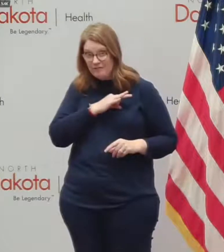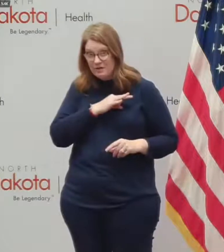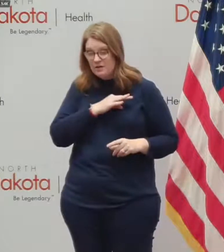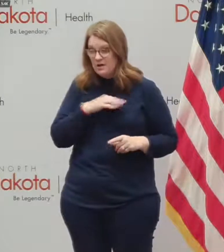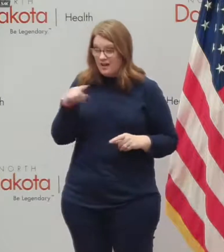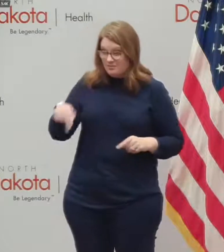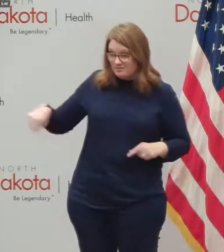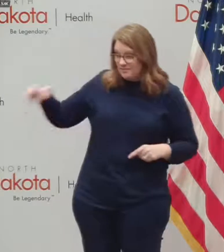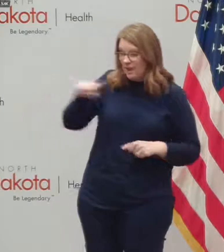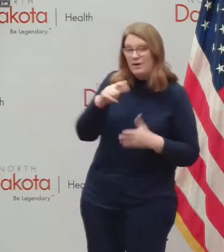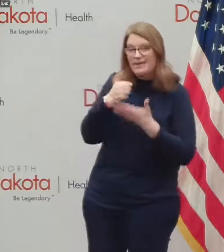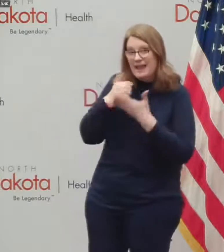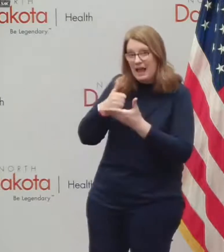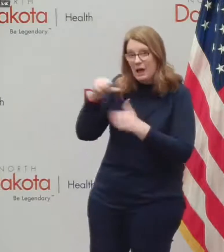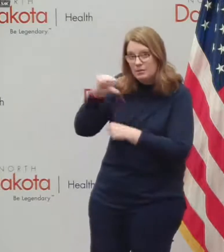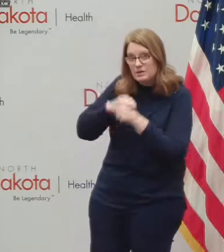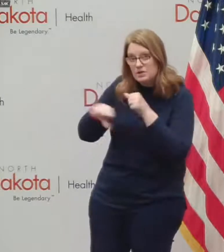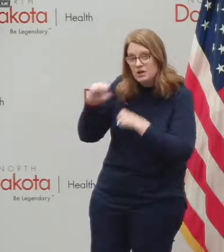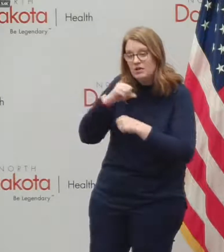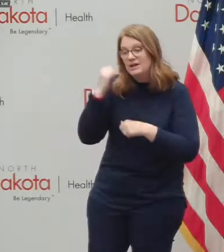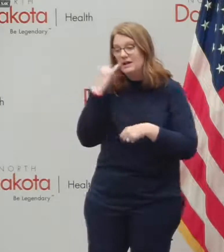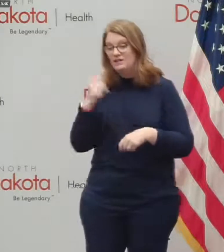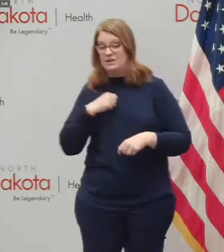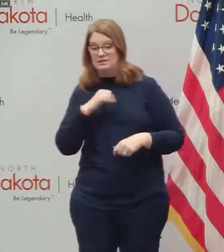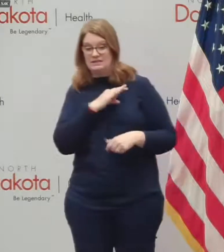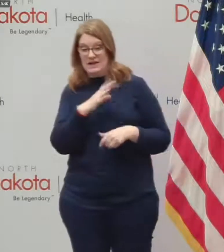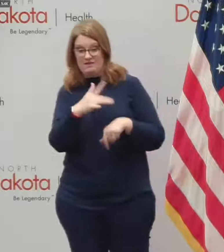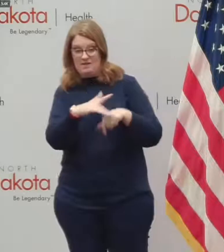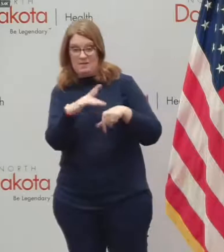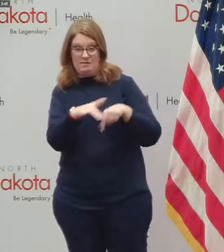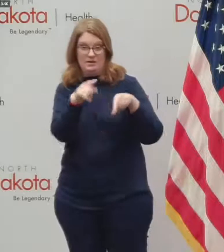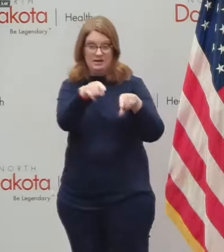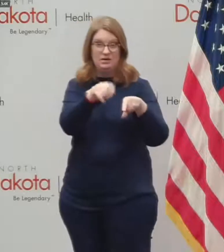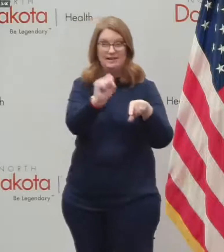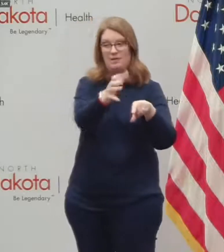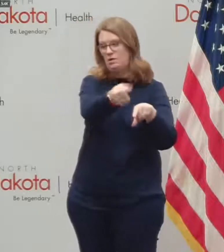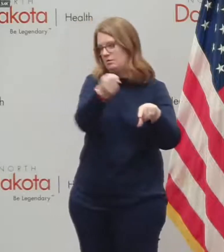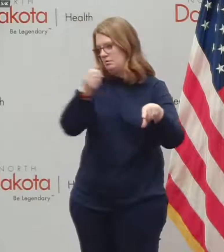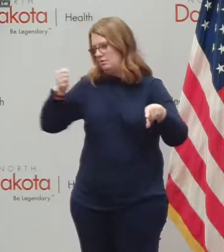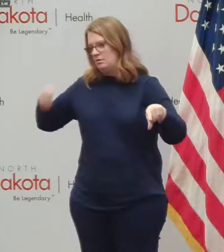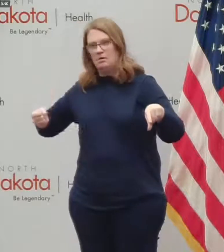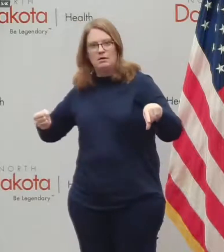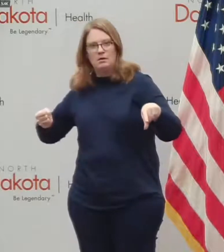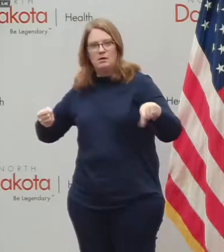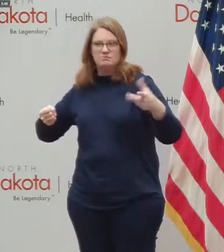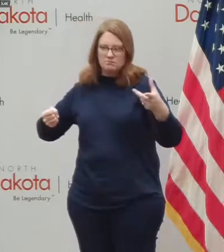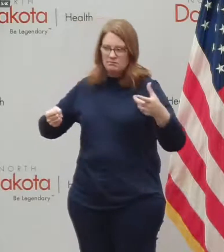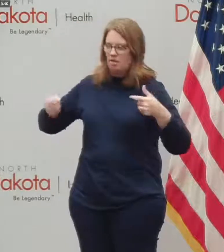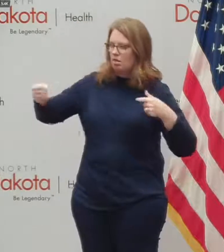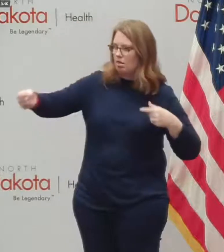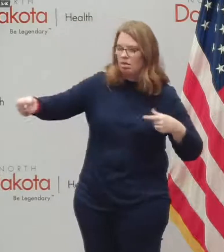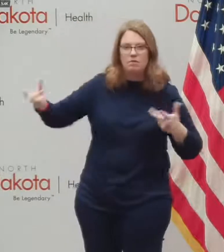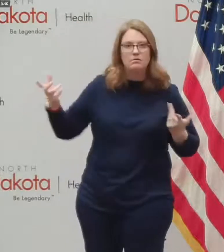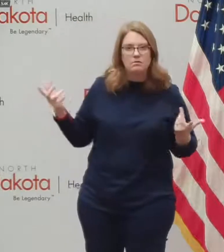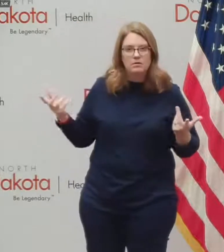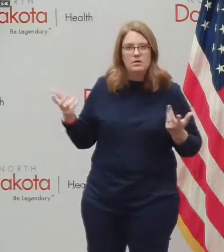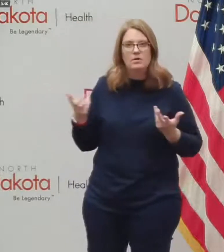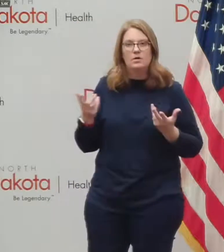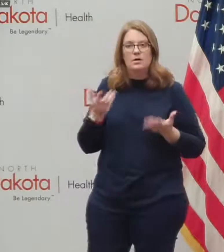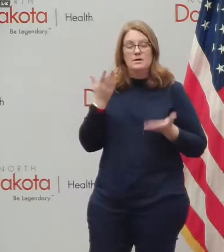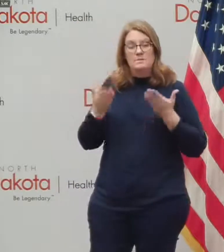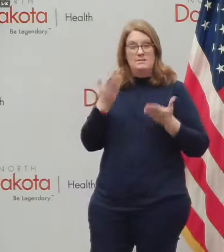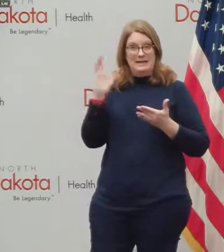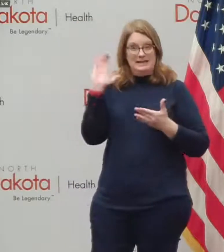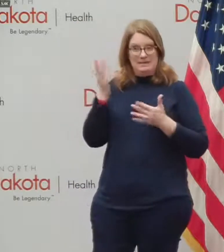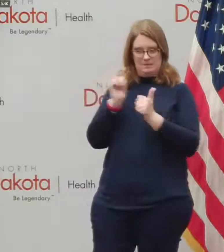organizations even help each other out? If we've got staff available in one market, can we move them to another? Can we move them across what might normally be seen